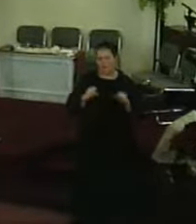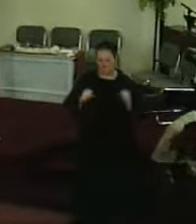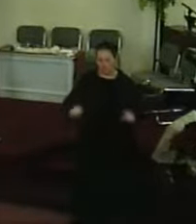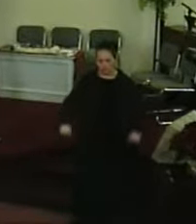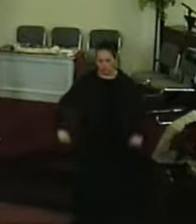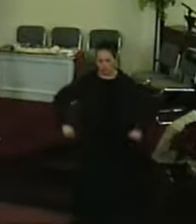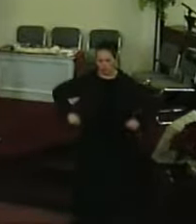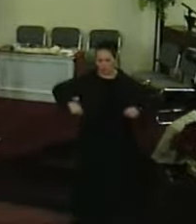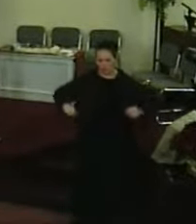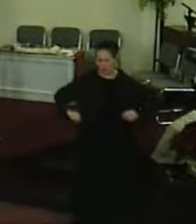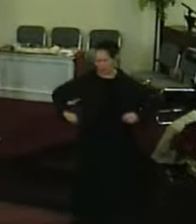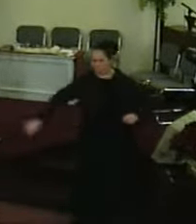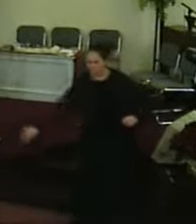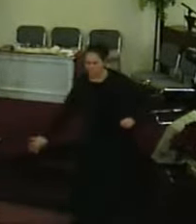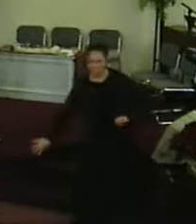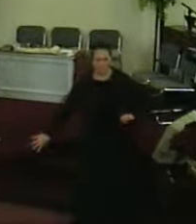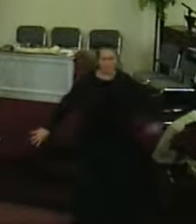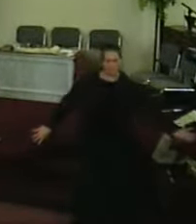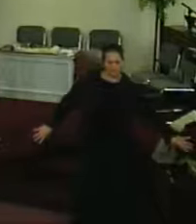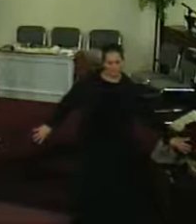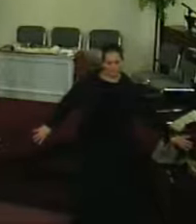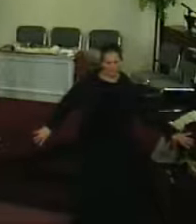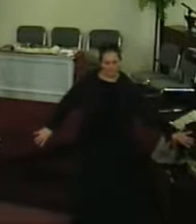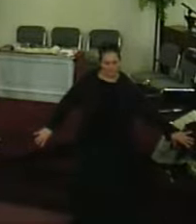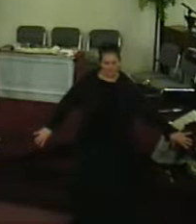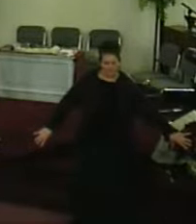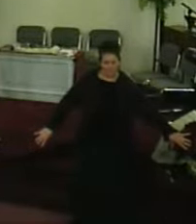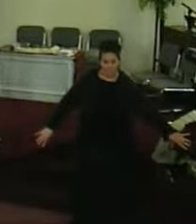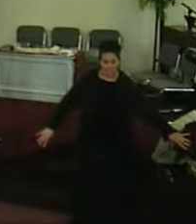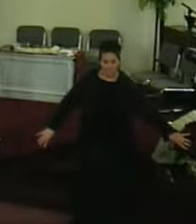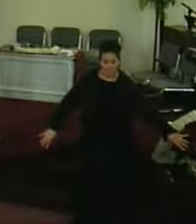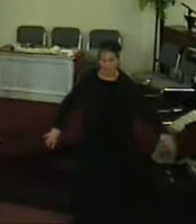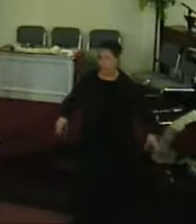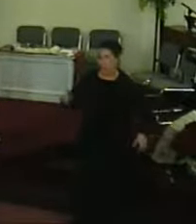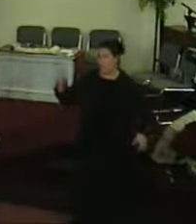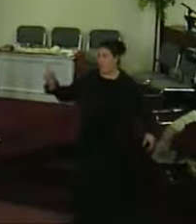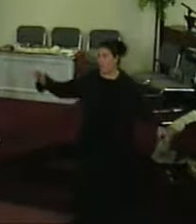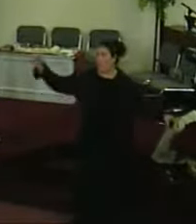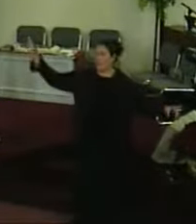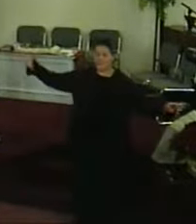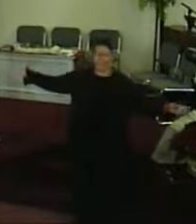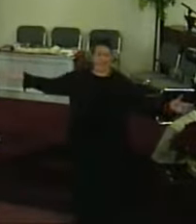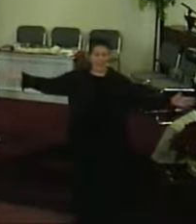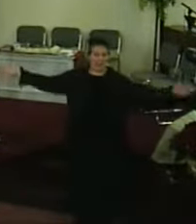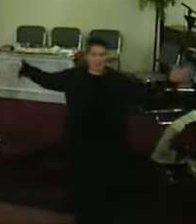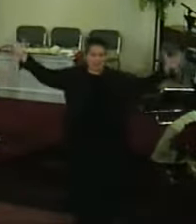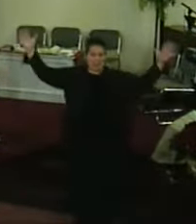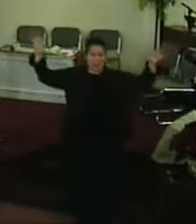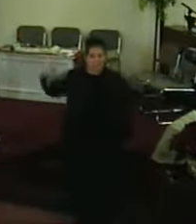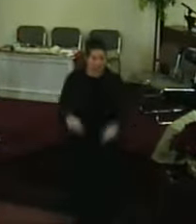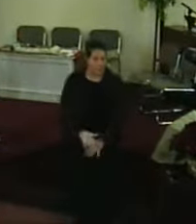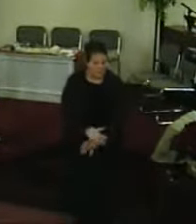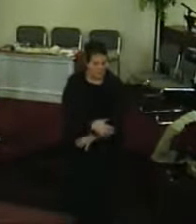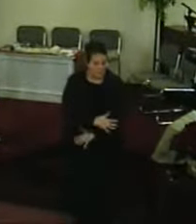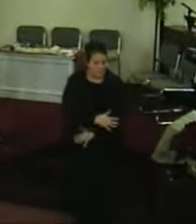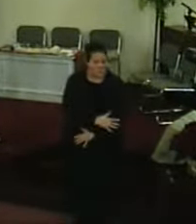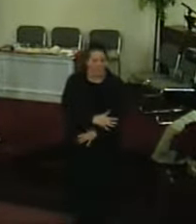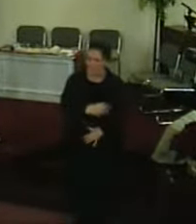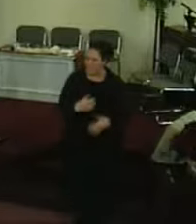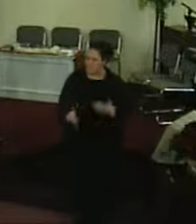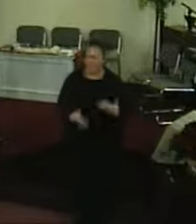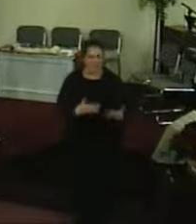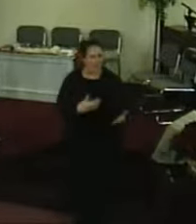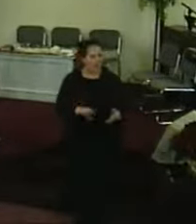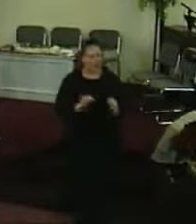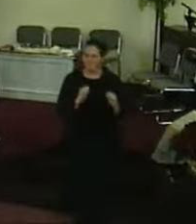Are you getting out of there? When that thing collapses, I don't care how fast your chariot is, honey. You're not getting out of